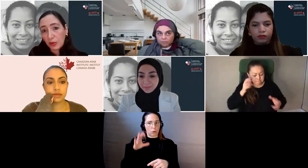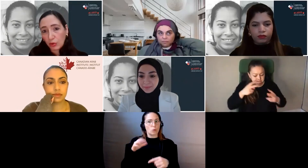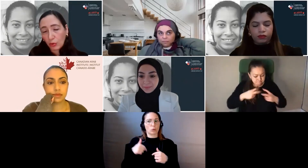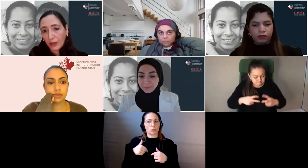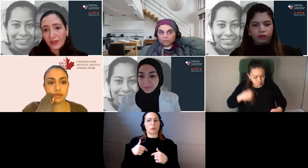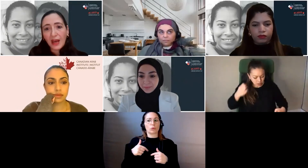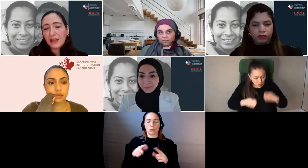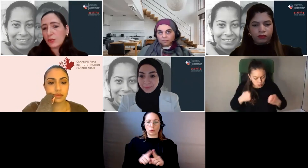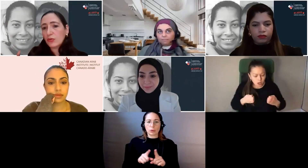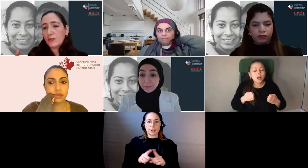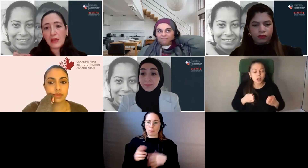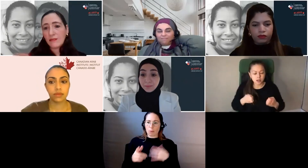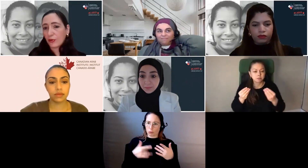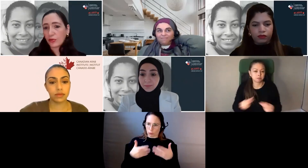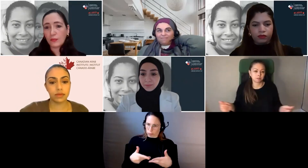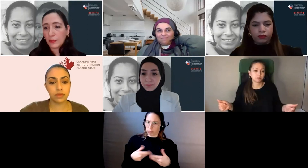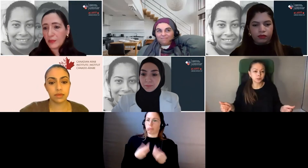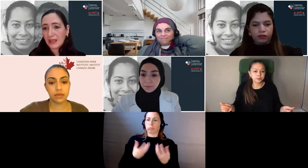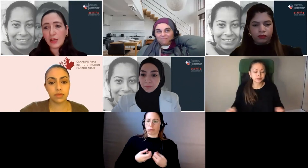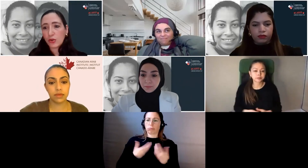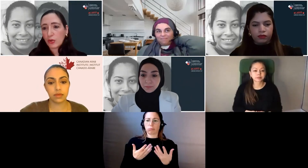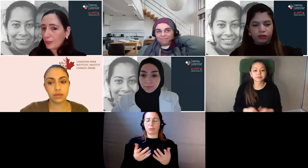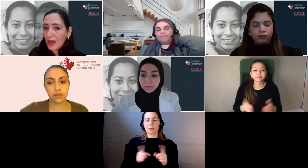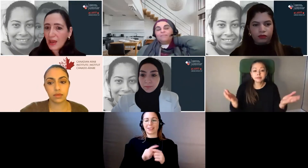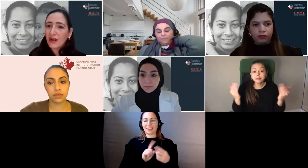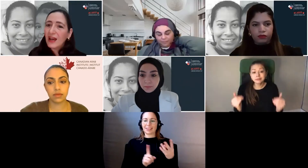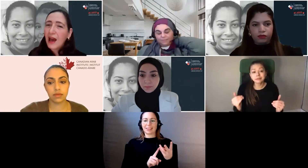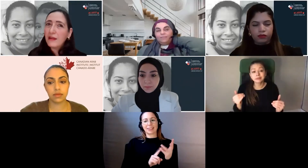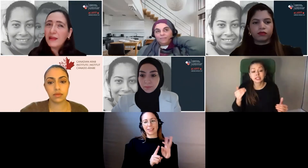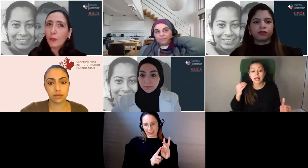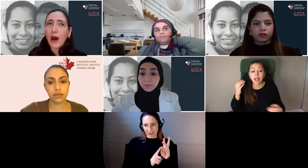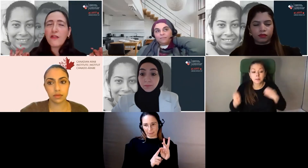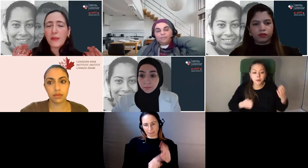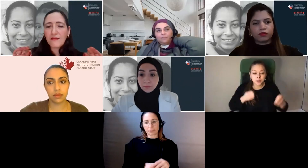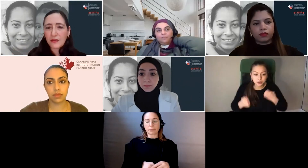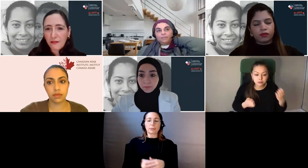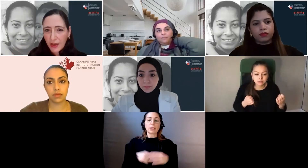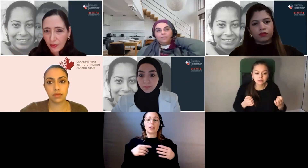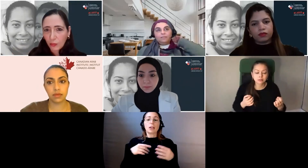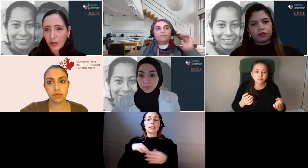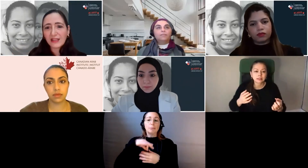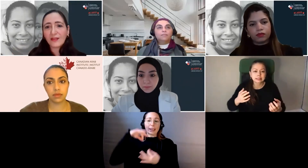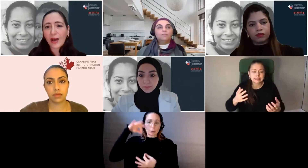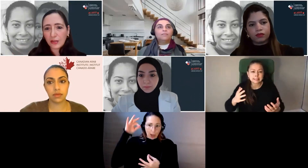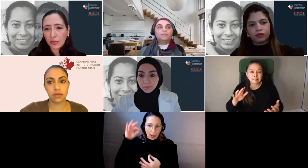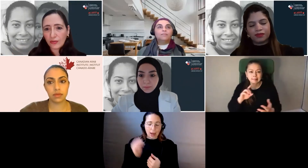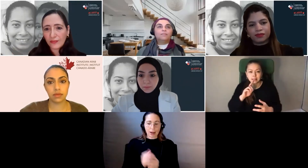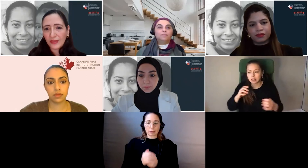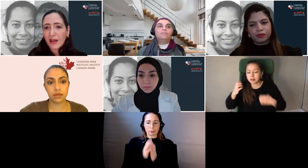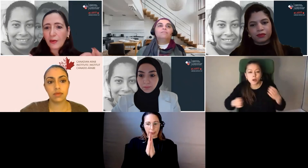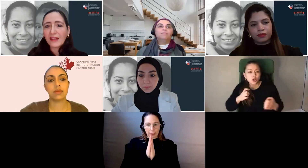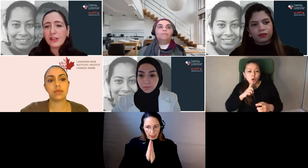is the spiritual one. And this could be, for some people, meditation, prayer. And one of my very favorite ones is